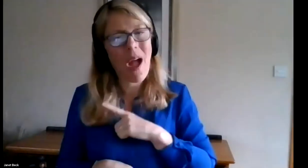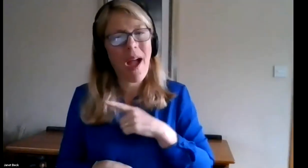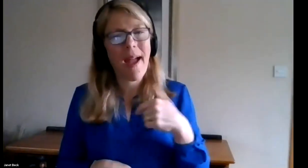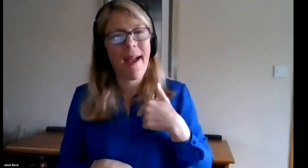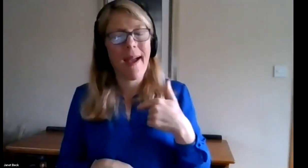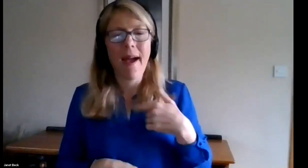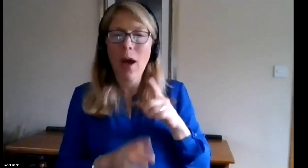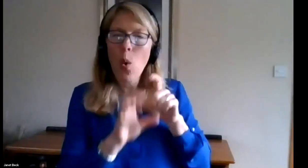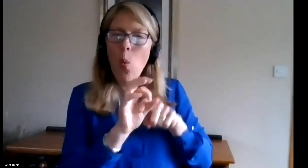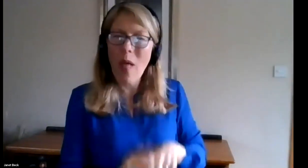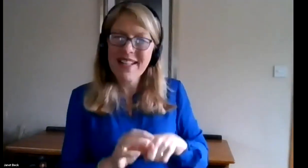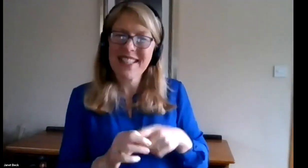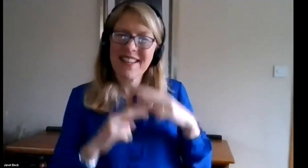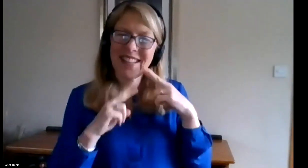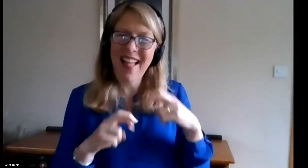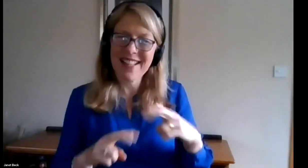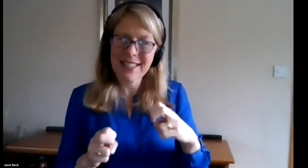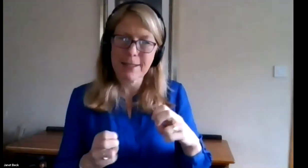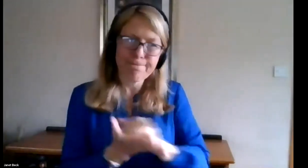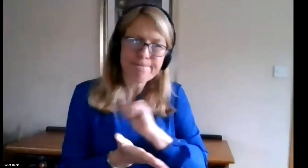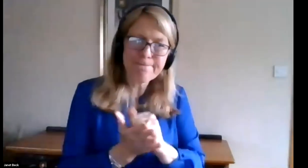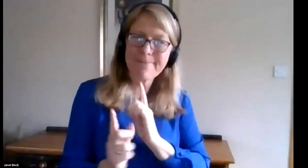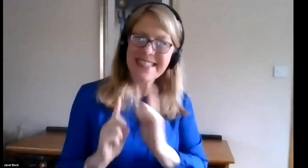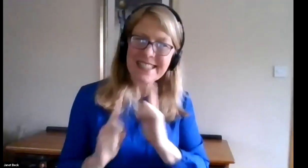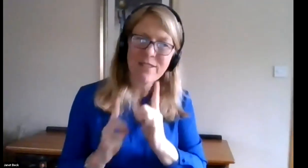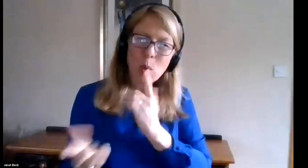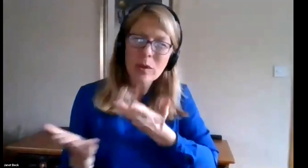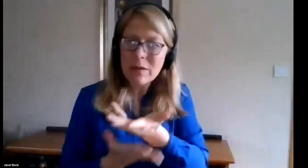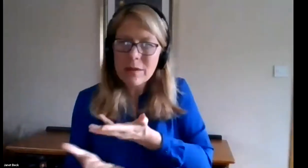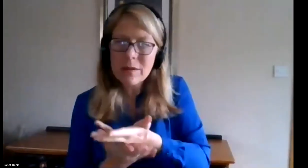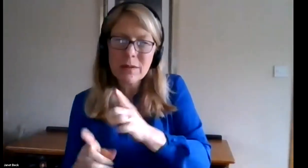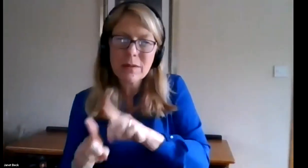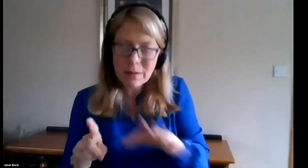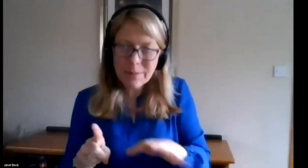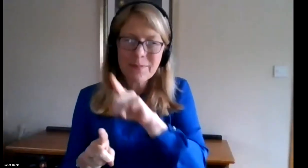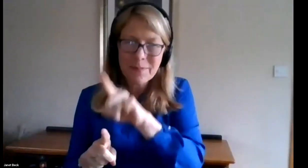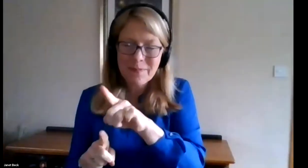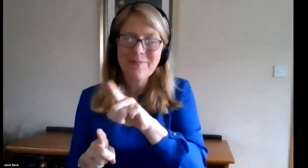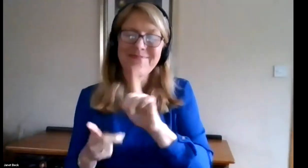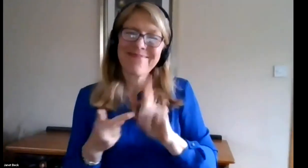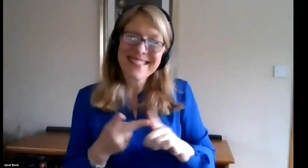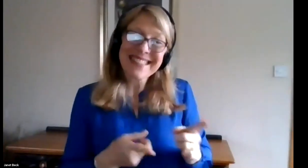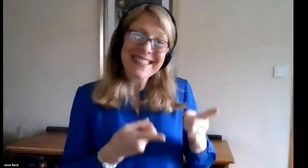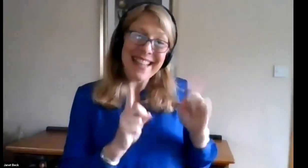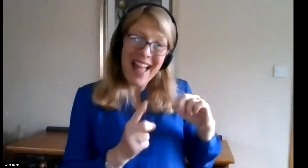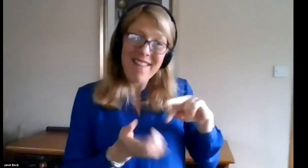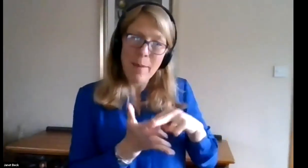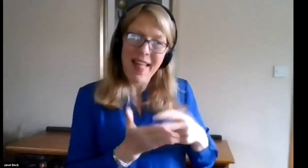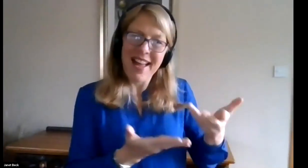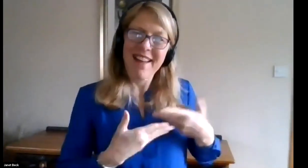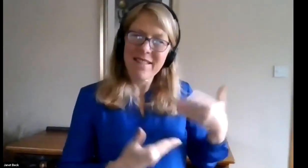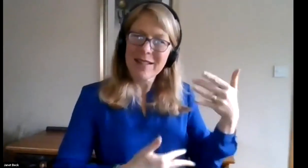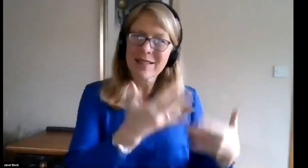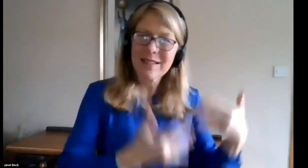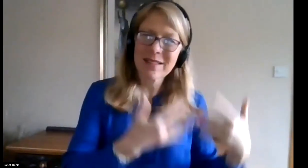and that was the key objective of my case study. However, the staff were going to provide me with a quantitative analysis to accompany